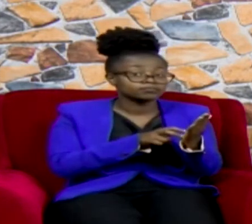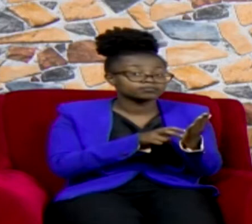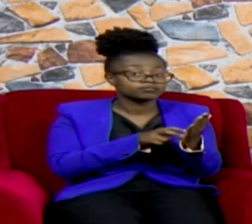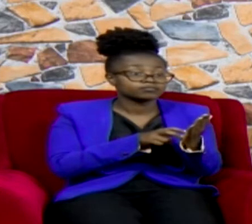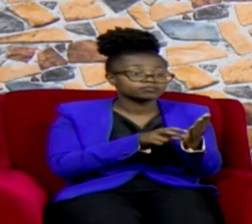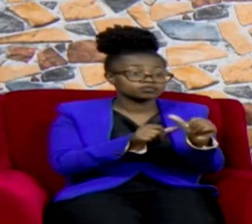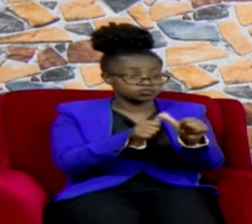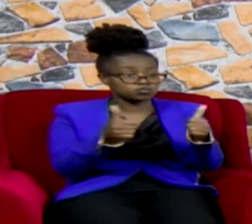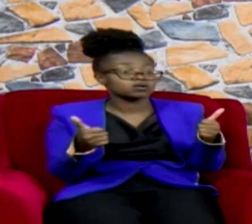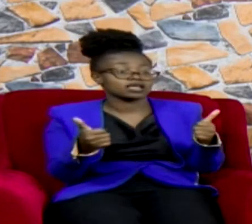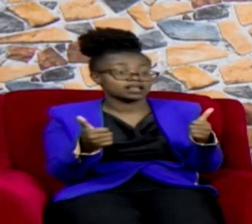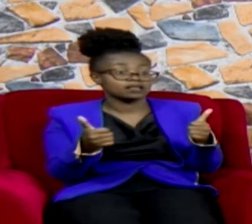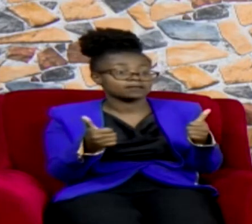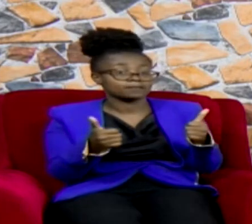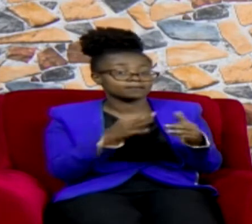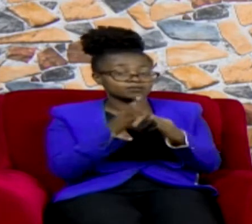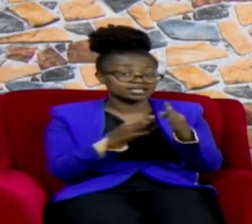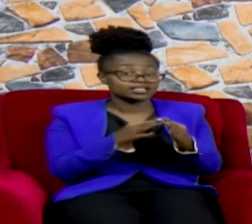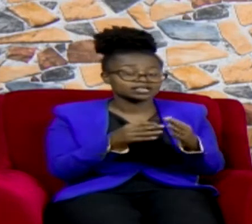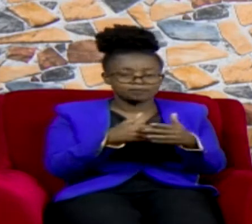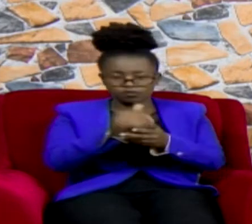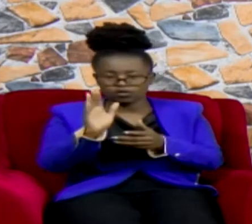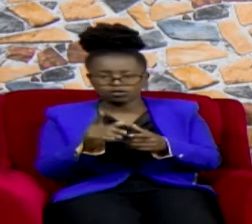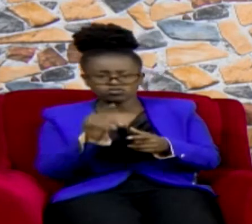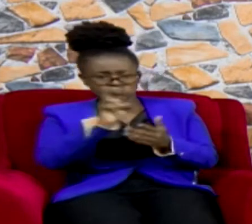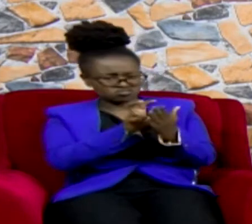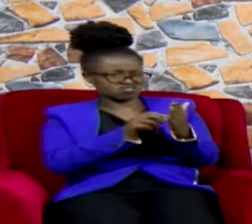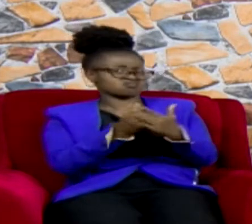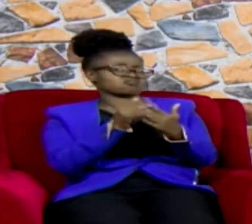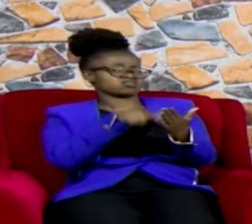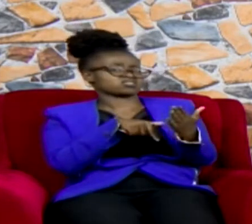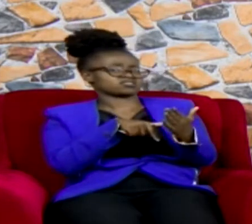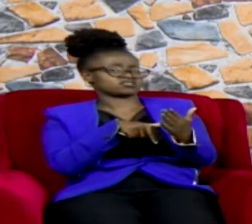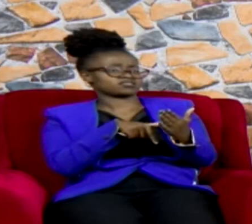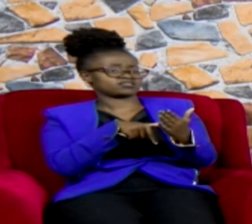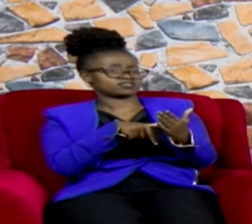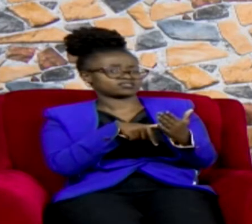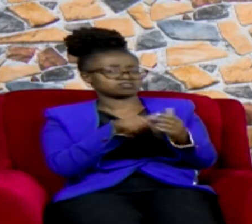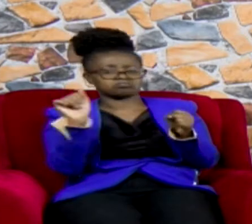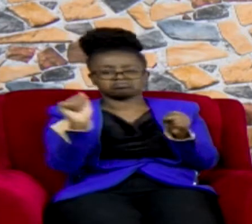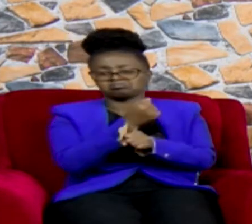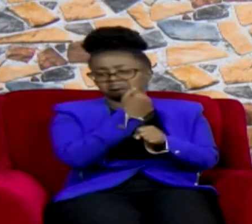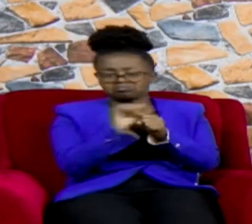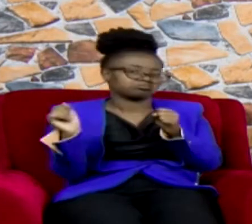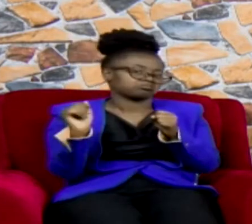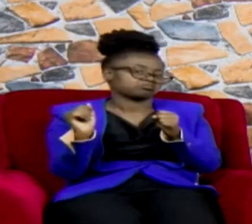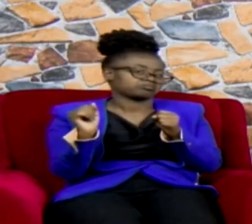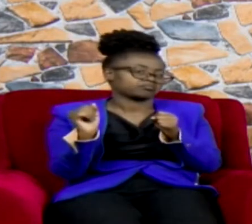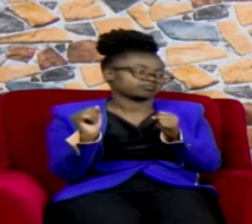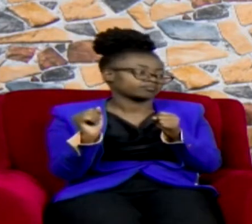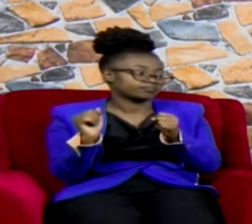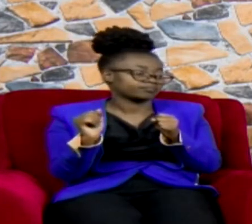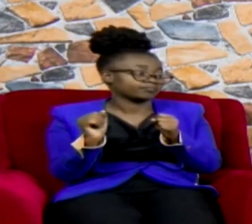fluent, but if you take that book away and then ask them, what did you read? They can't.